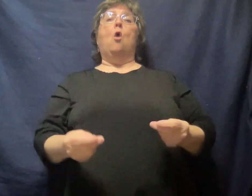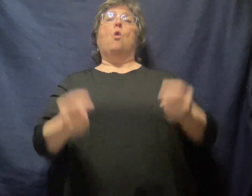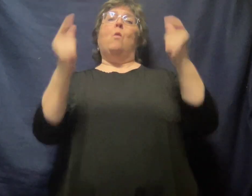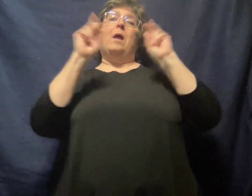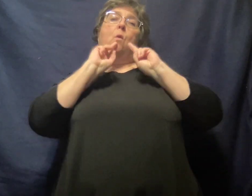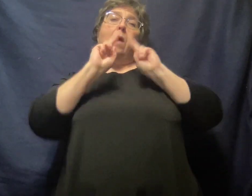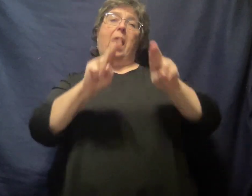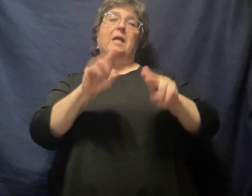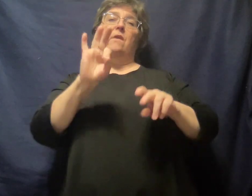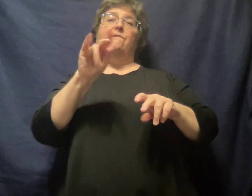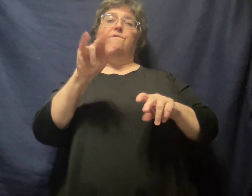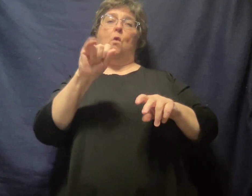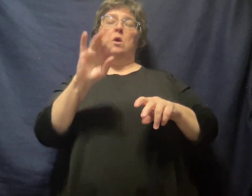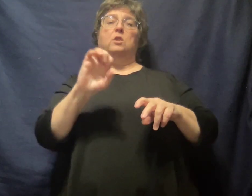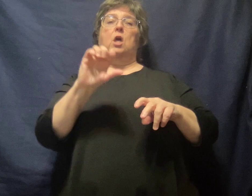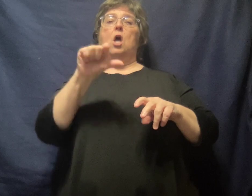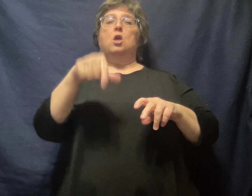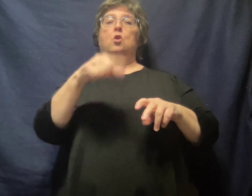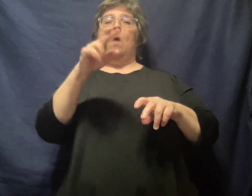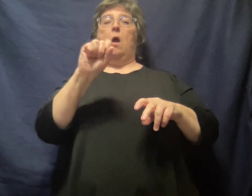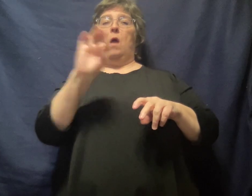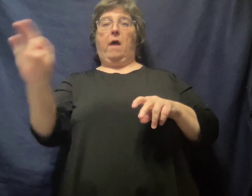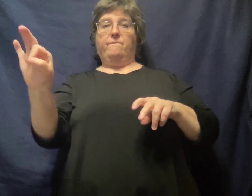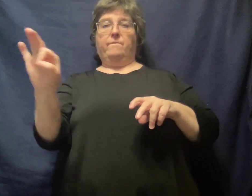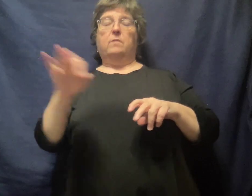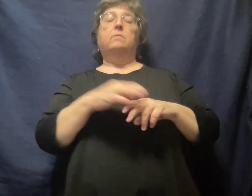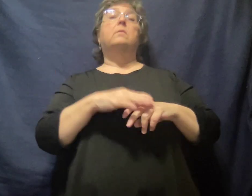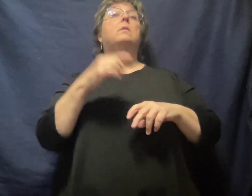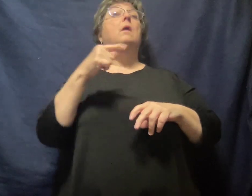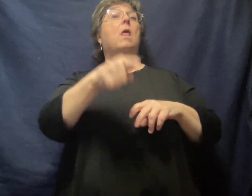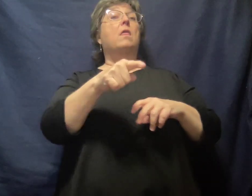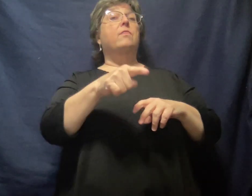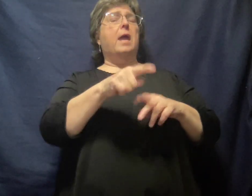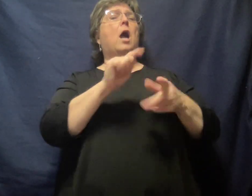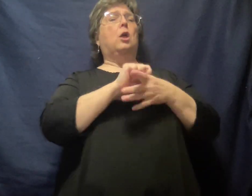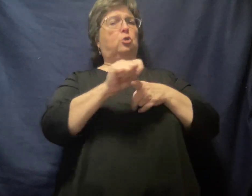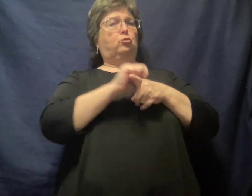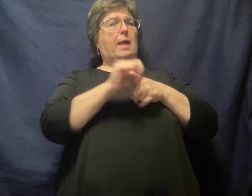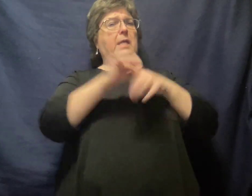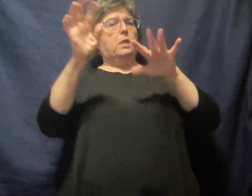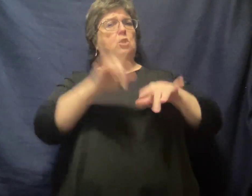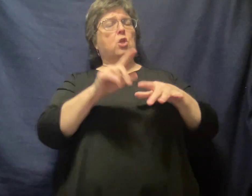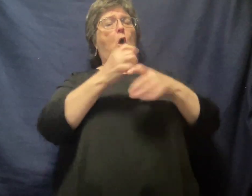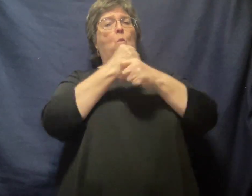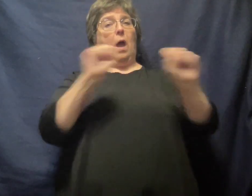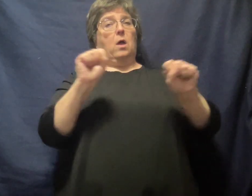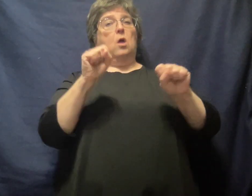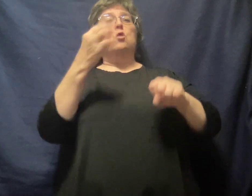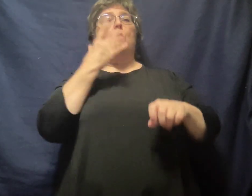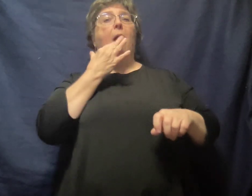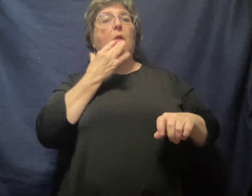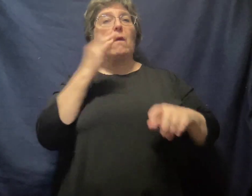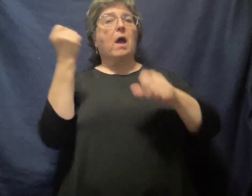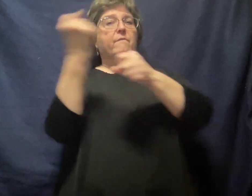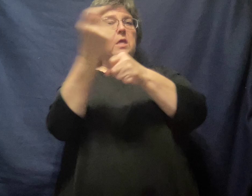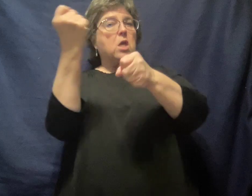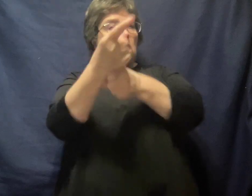Force, who I am in charge of. They are cross-trained in snow rescue. They go out to Colorado once a year, spend a week out